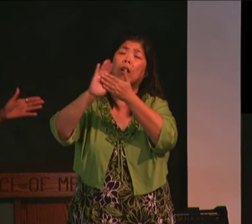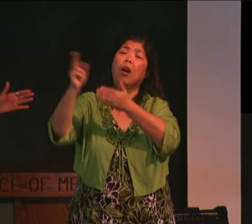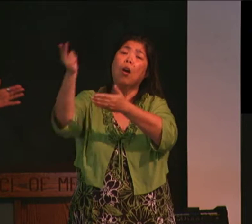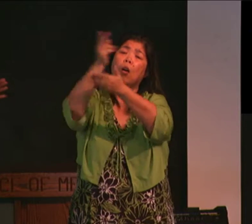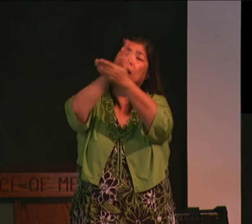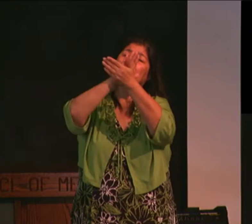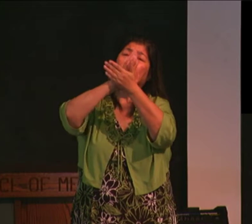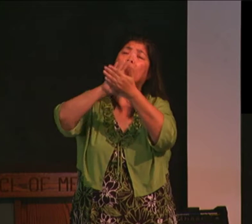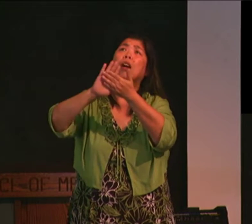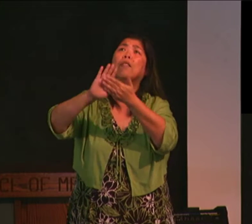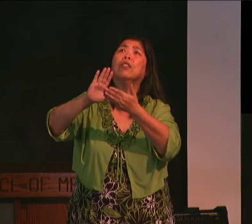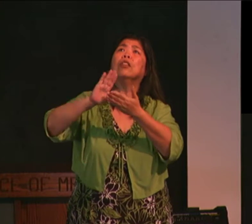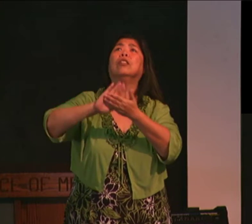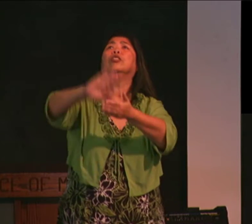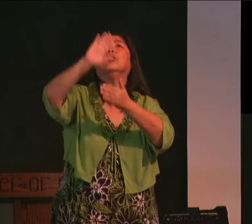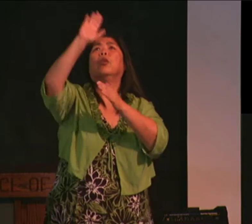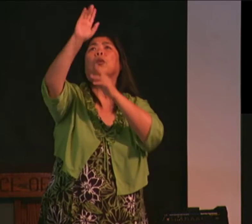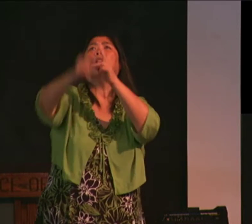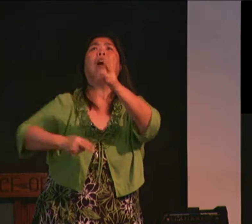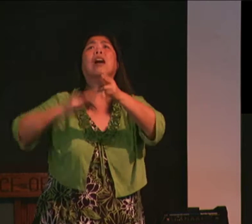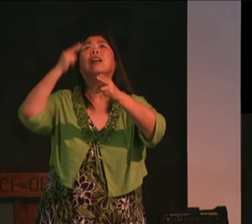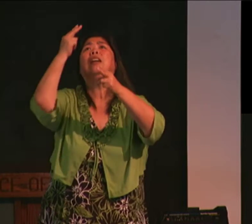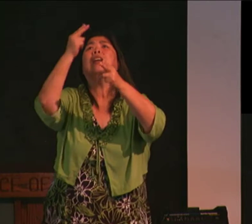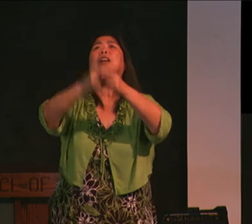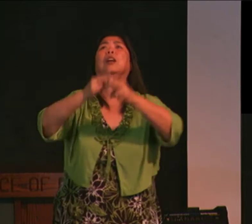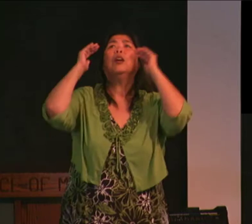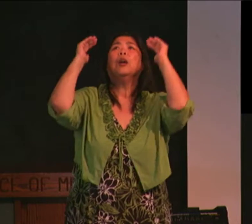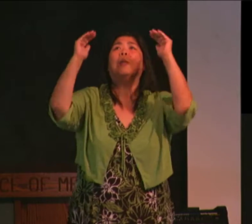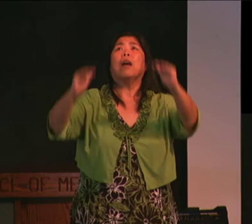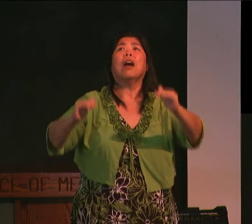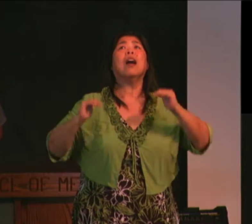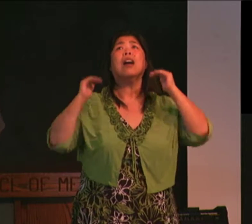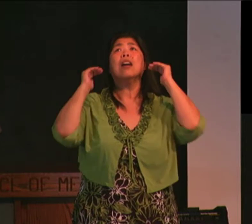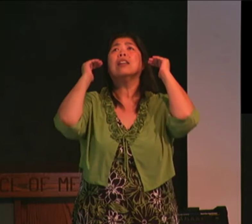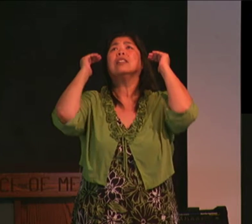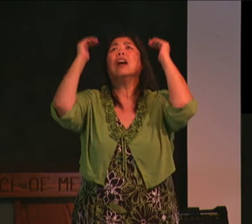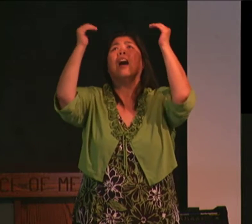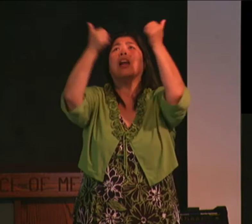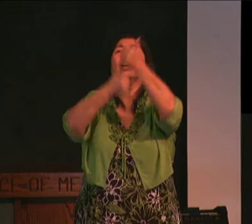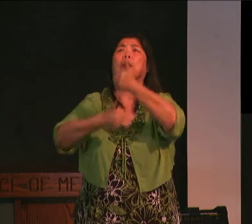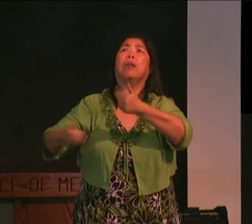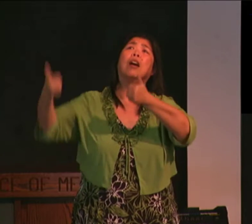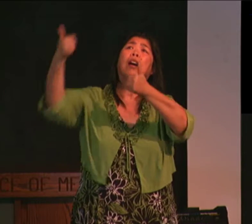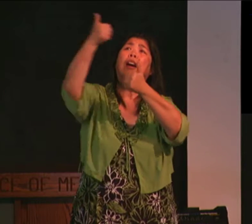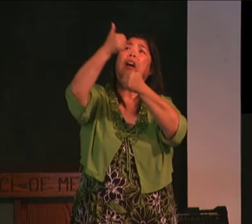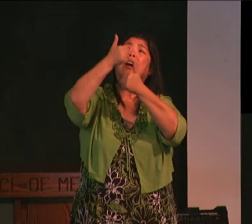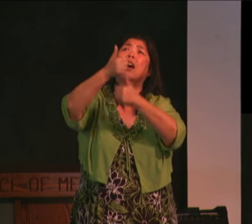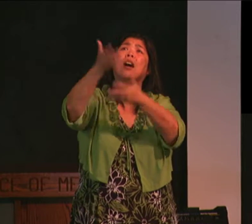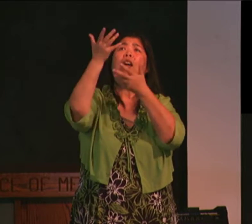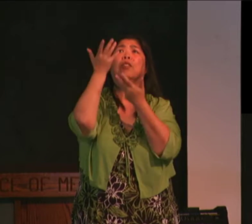Holy, holy, holy is your name, exalted above